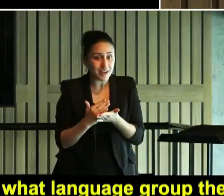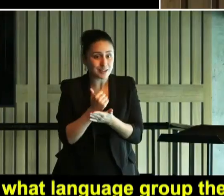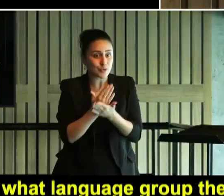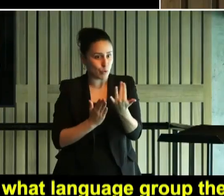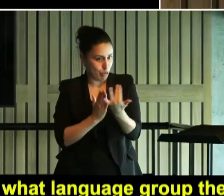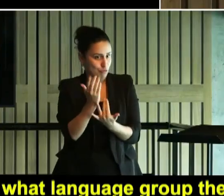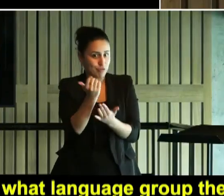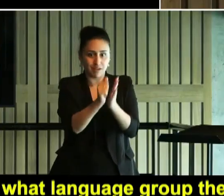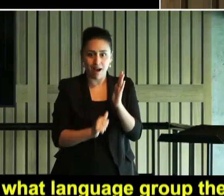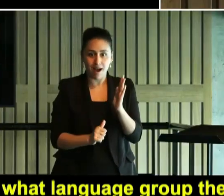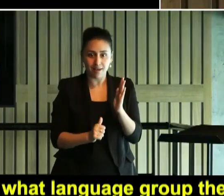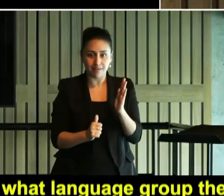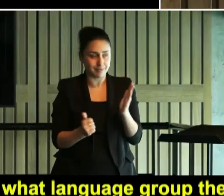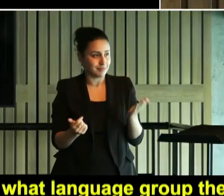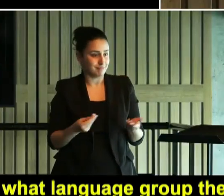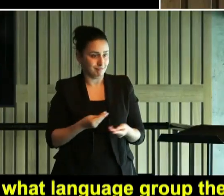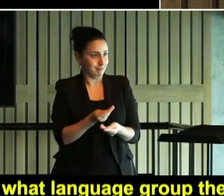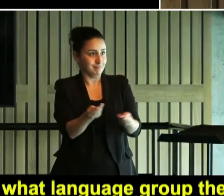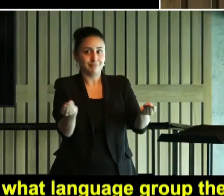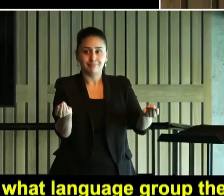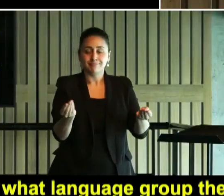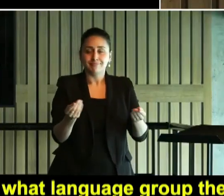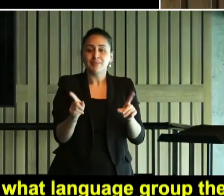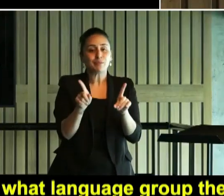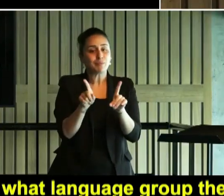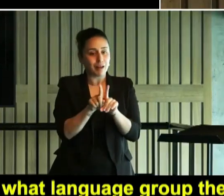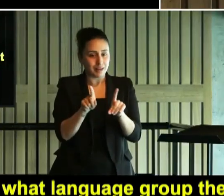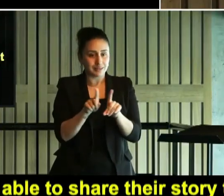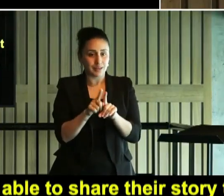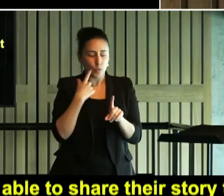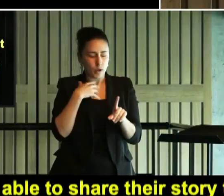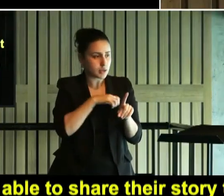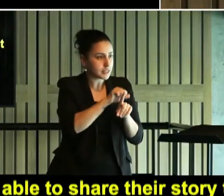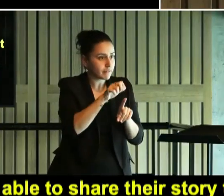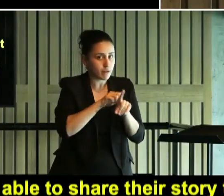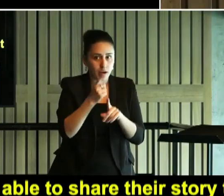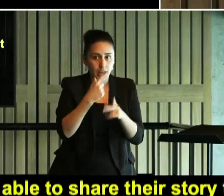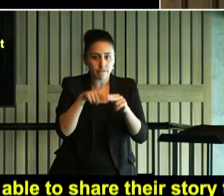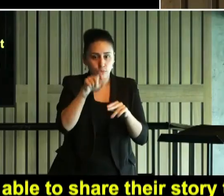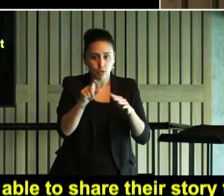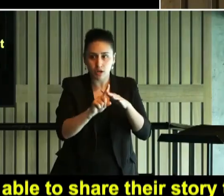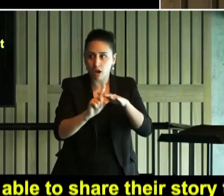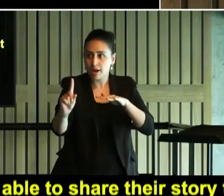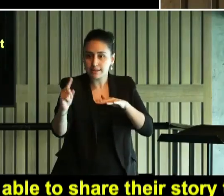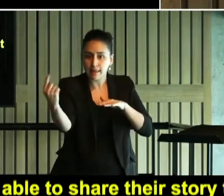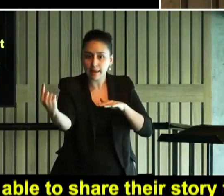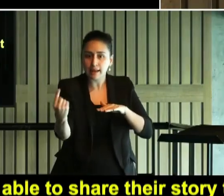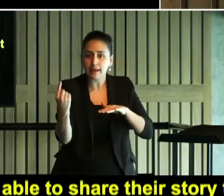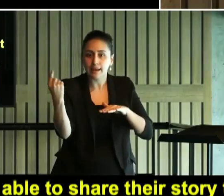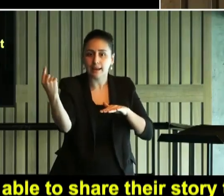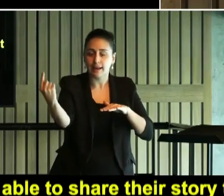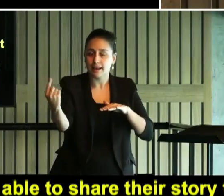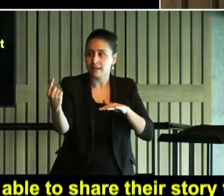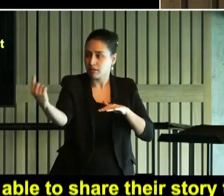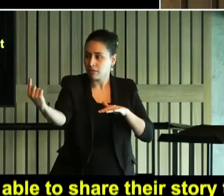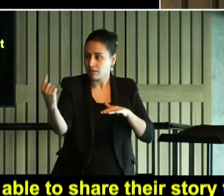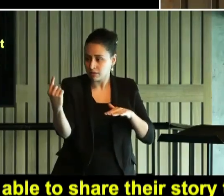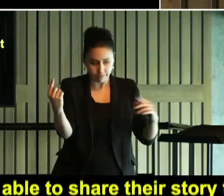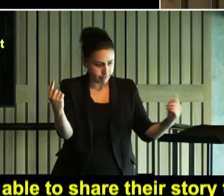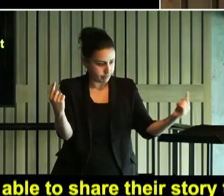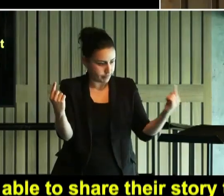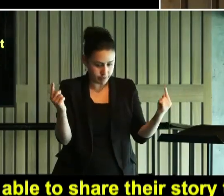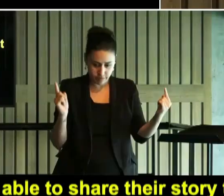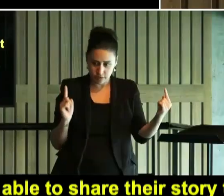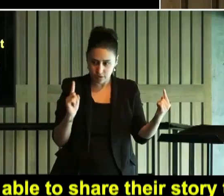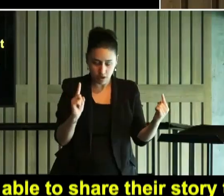build that resilience. It also identifies things such as social isolation. So people come together with other artists and other members of their